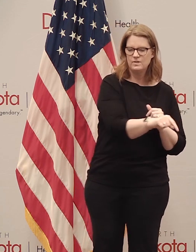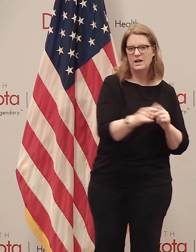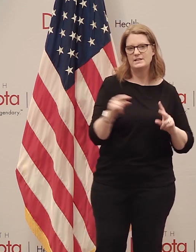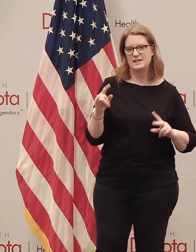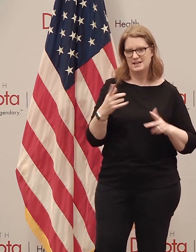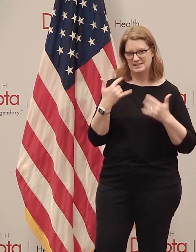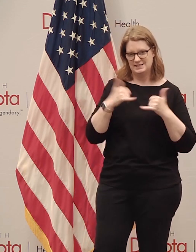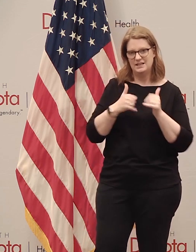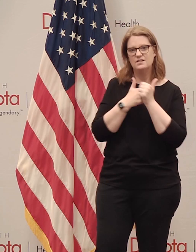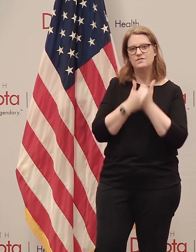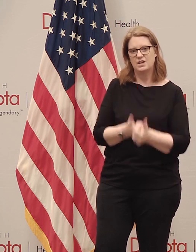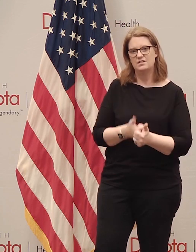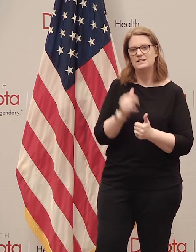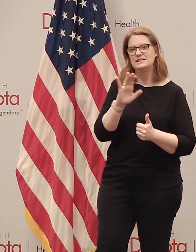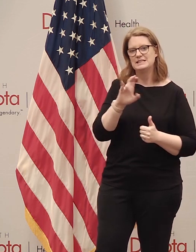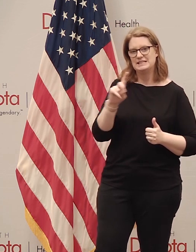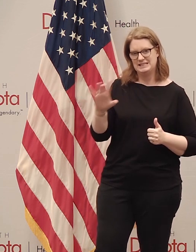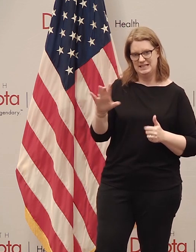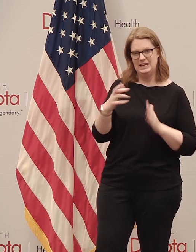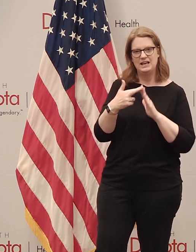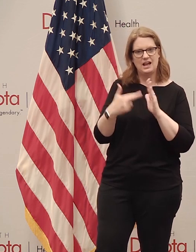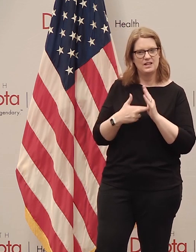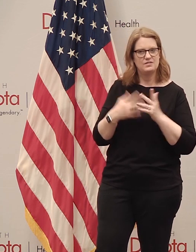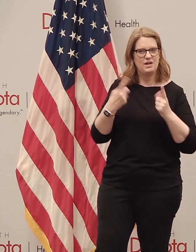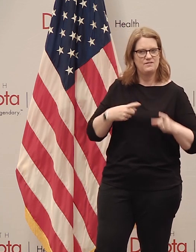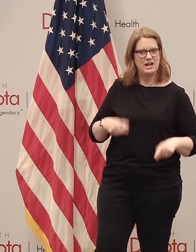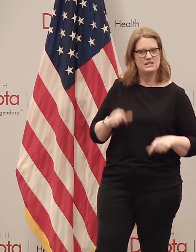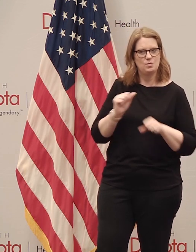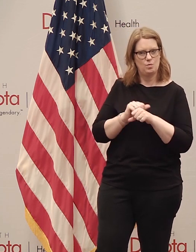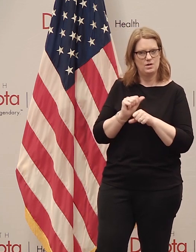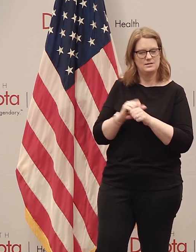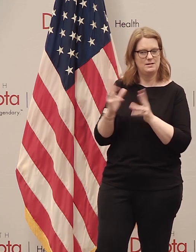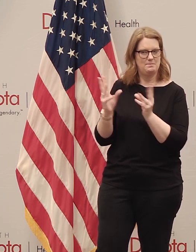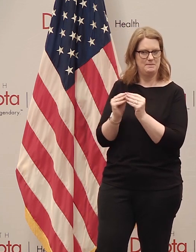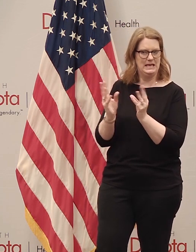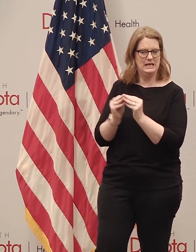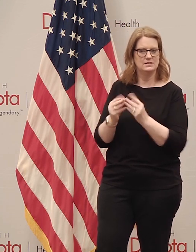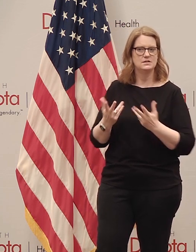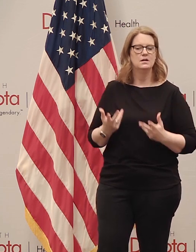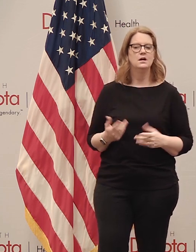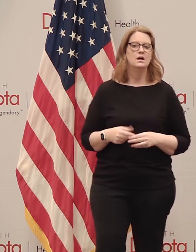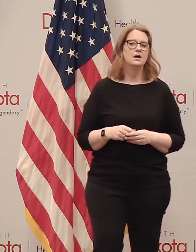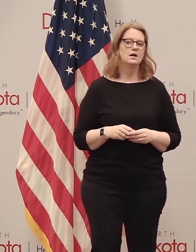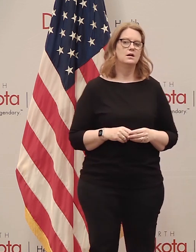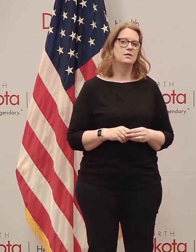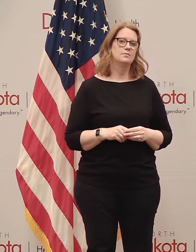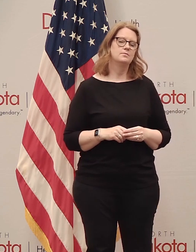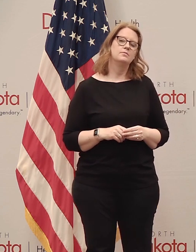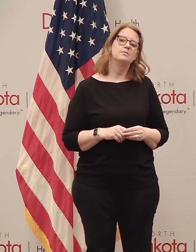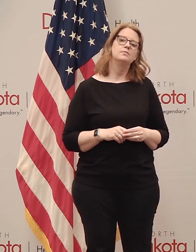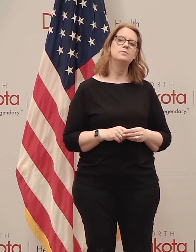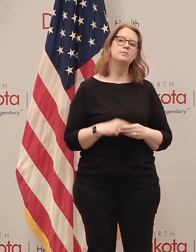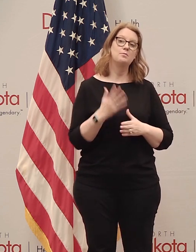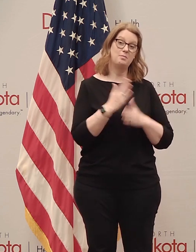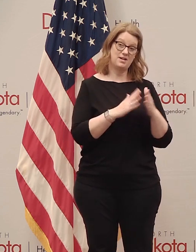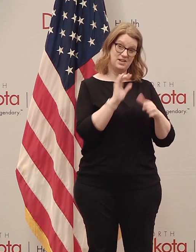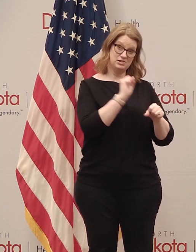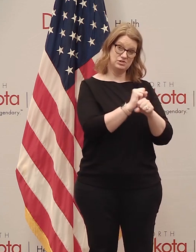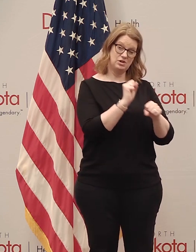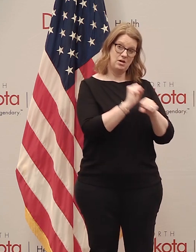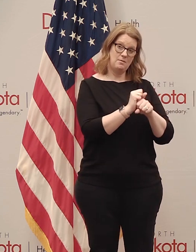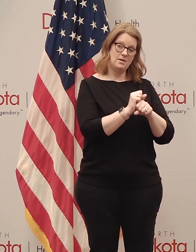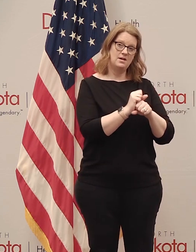CDC guidance for events, meeting, and workplaces. We do know that there are team members who, as part of their job,